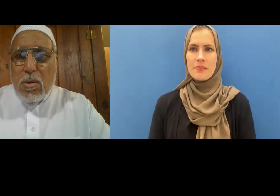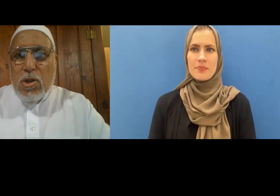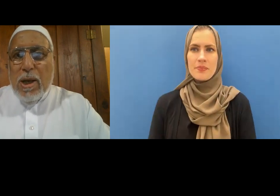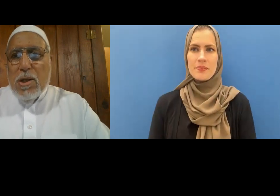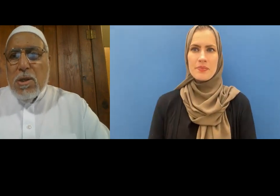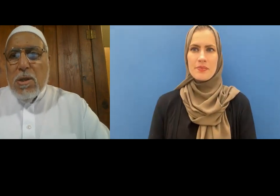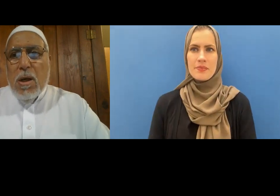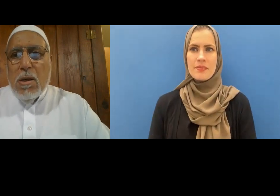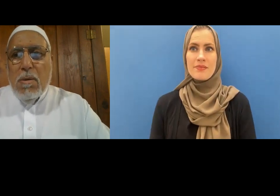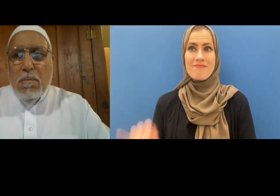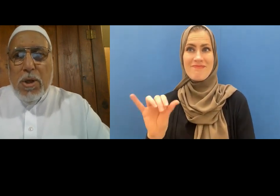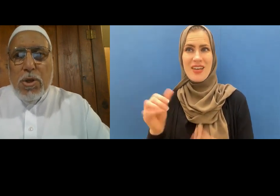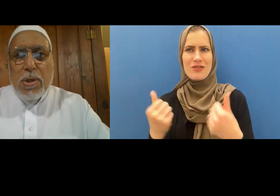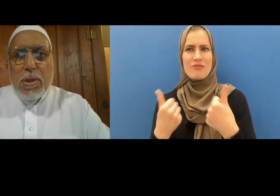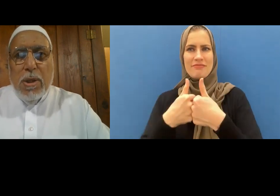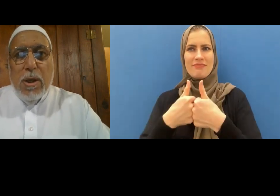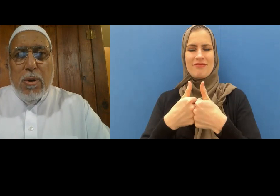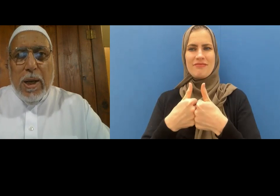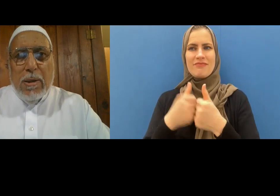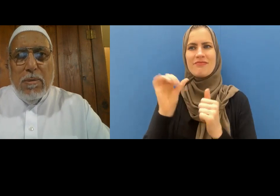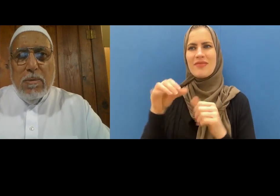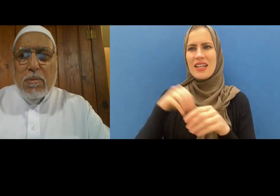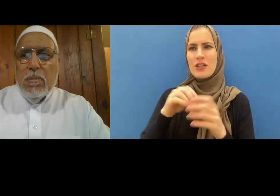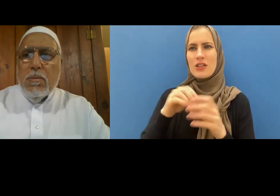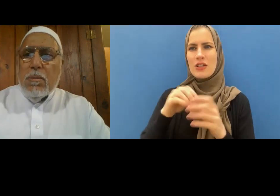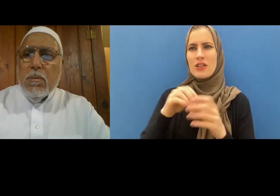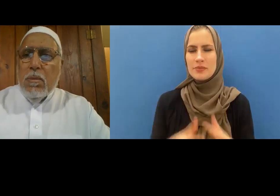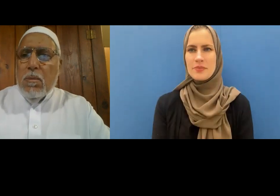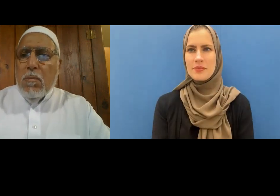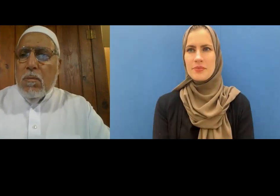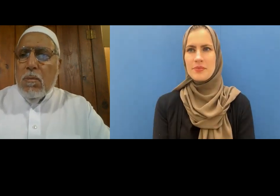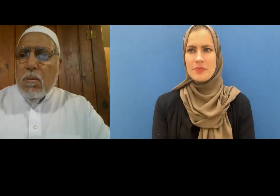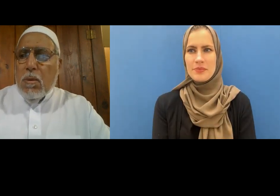And those challenges are mentioned in the Quran.